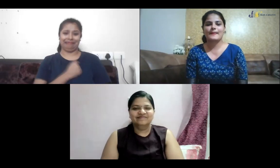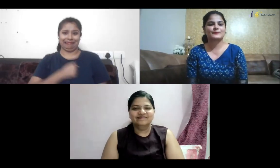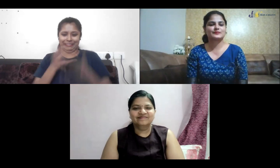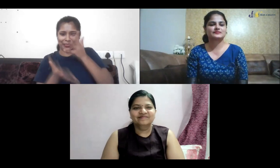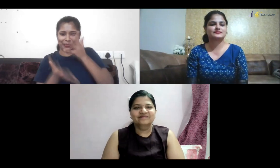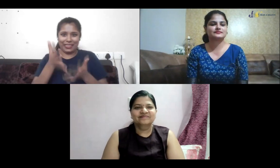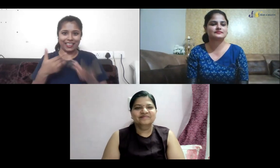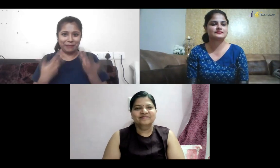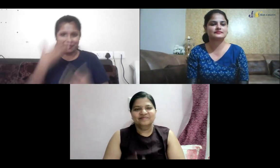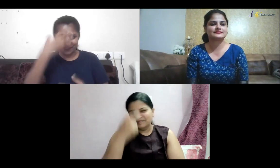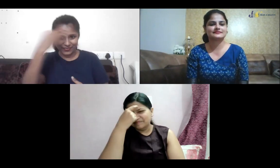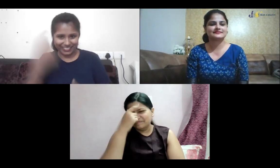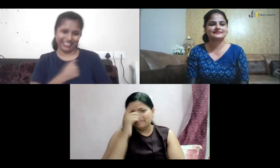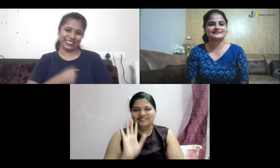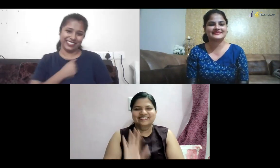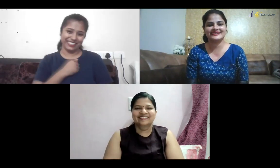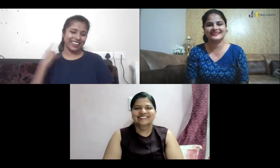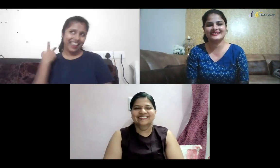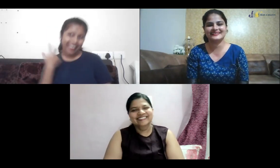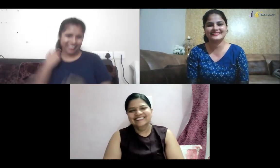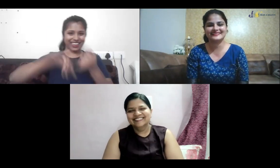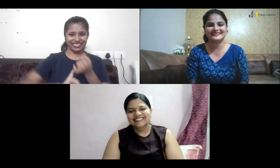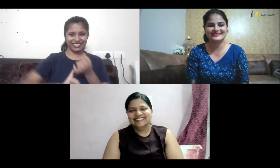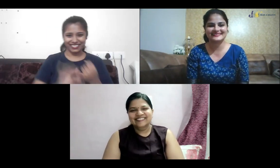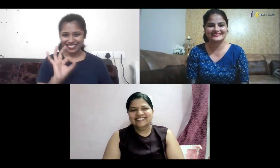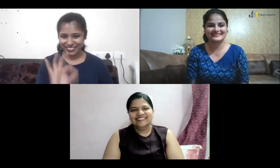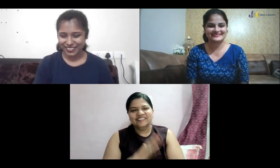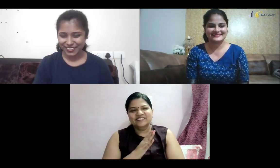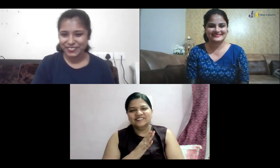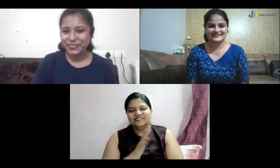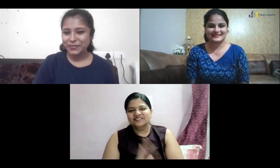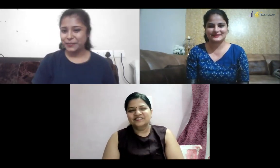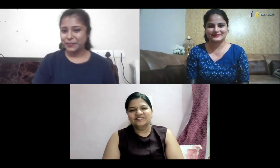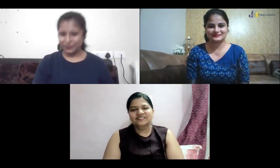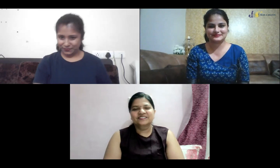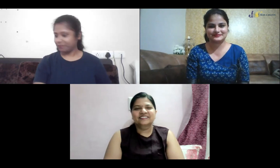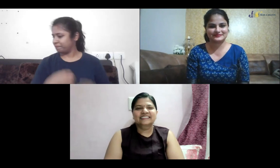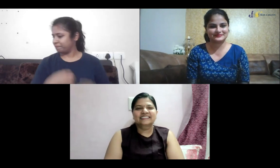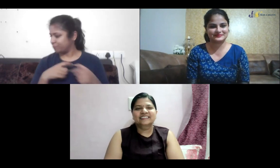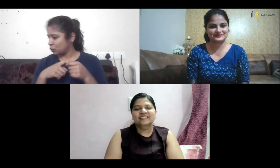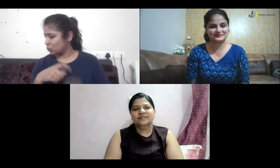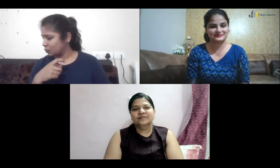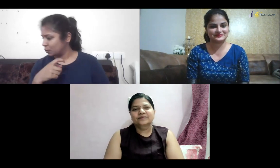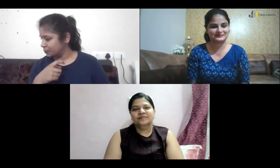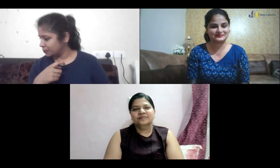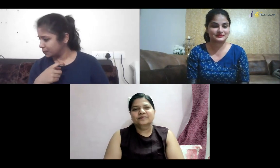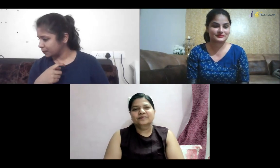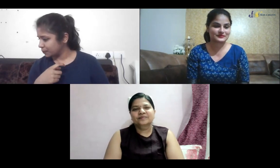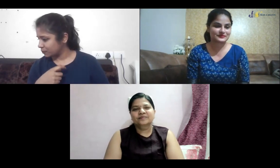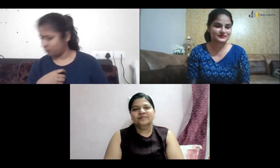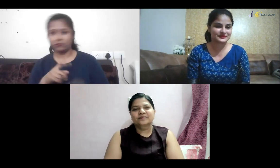Yeah. Sorry. So I was just missed on your sign. So this is your sign, right? That's okay. That's